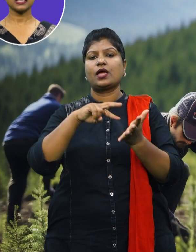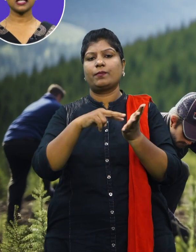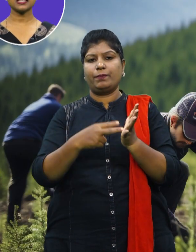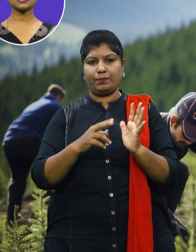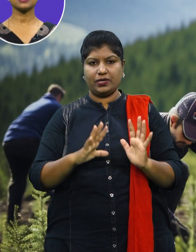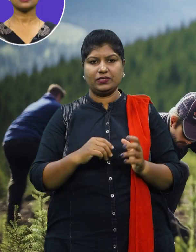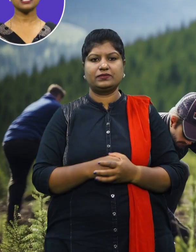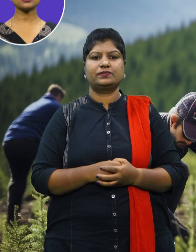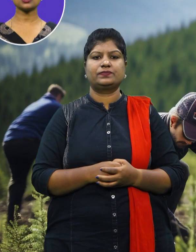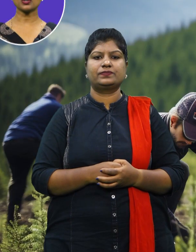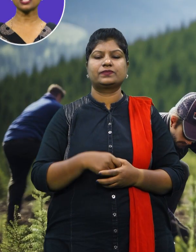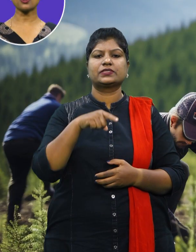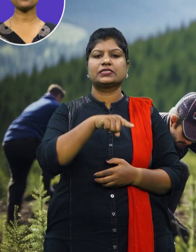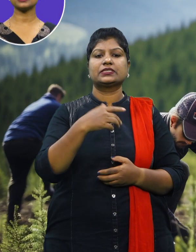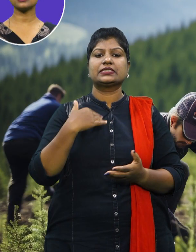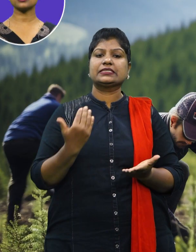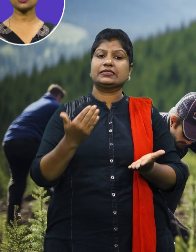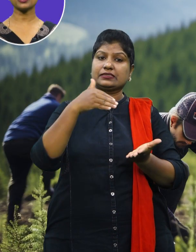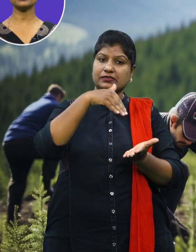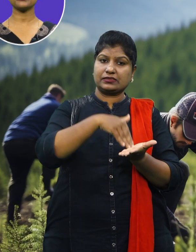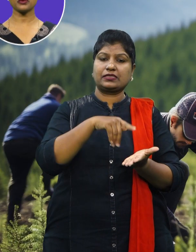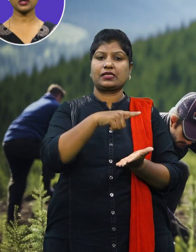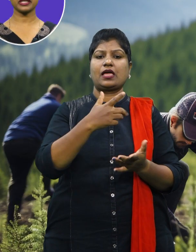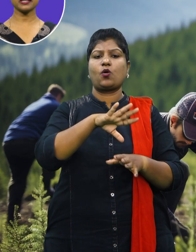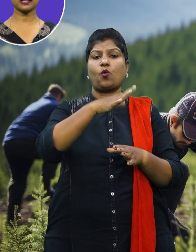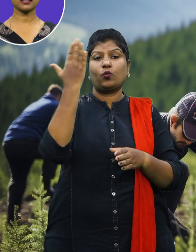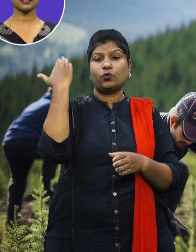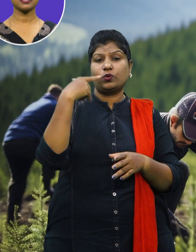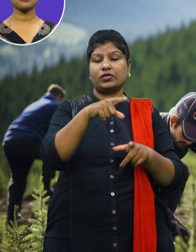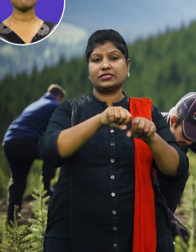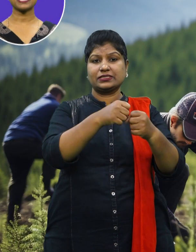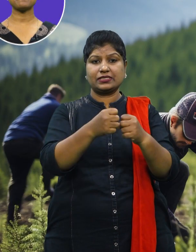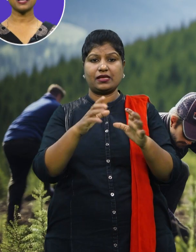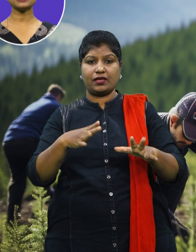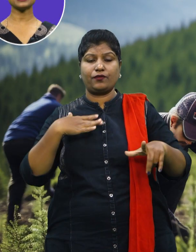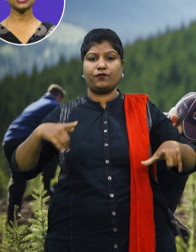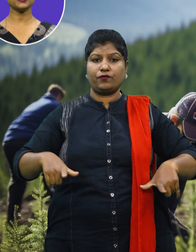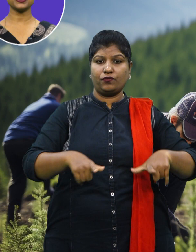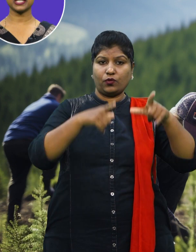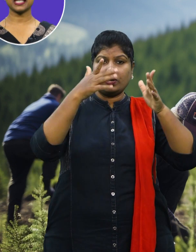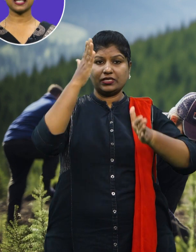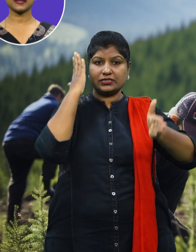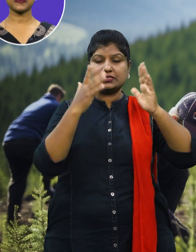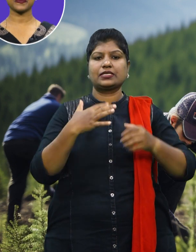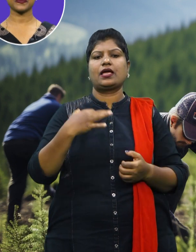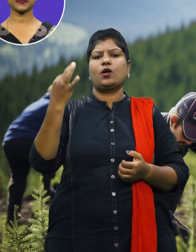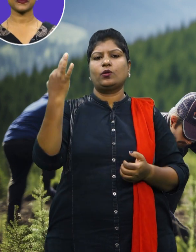Reforestation is restocking of the destroyed forests by planting new trees.